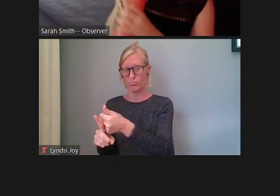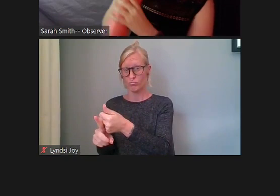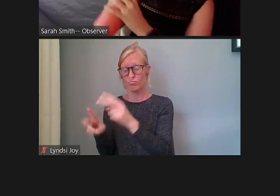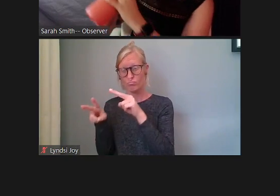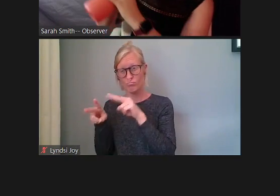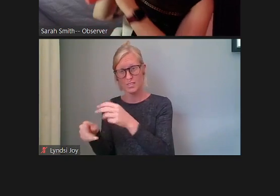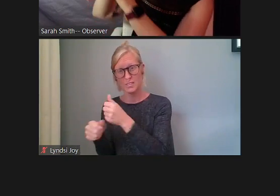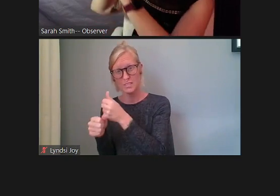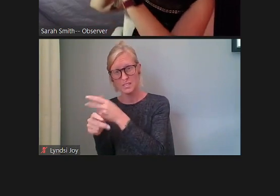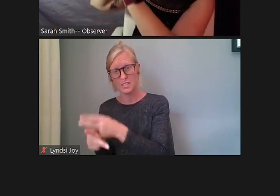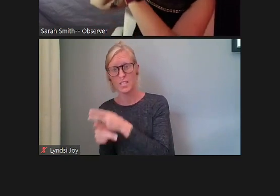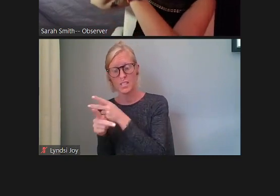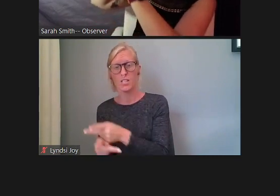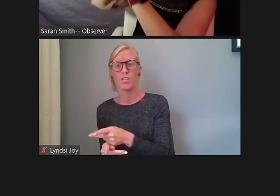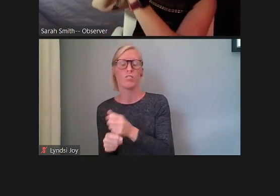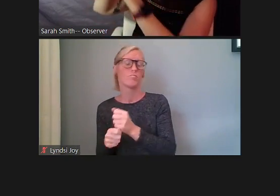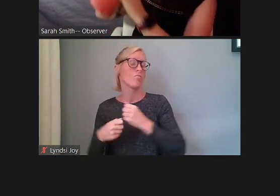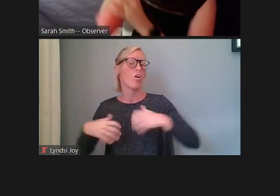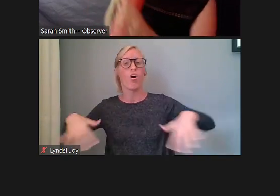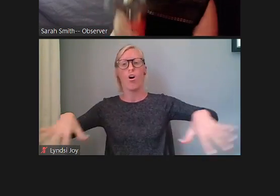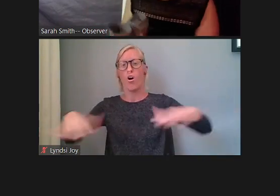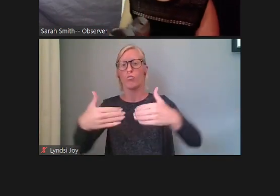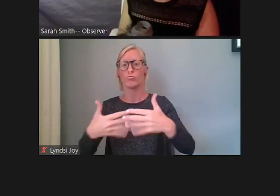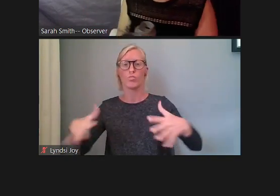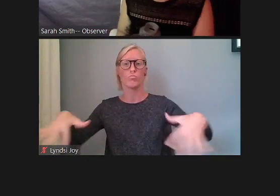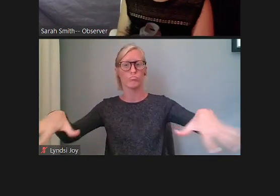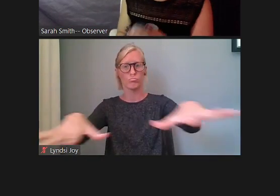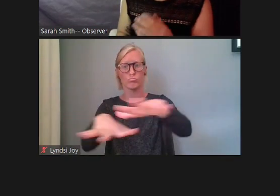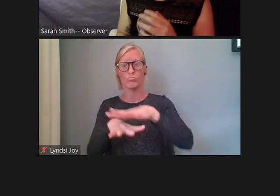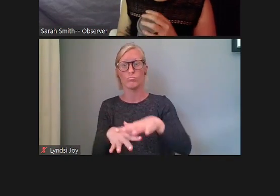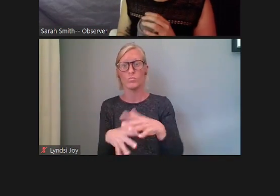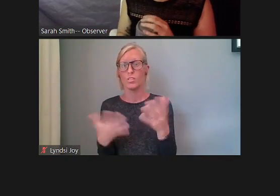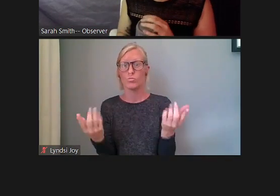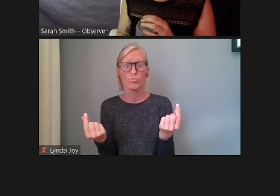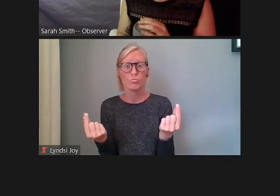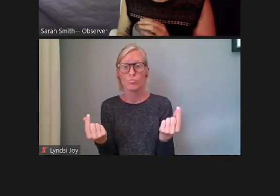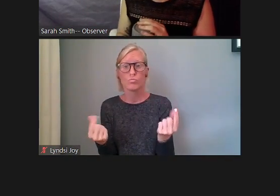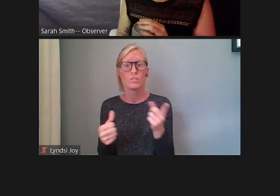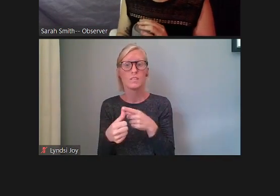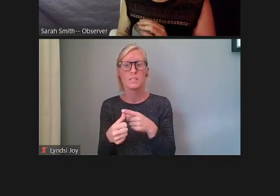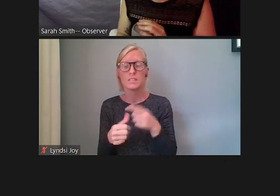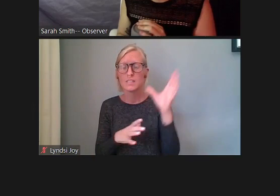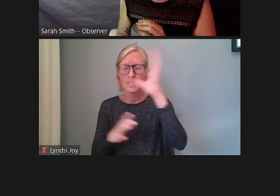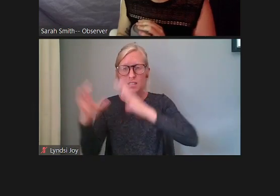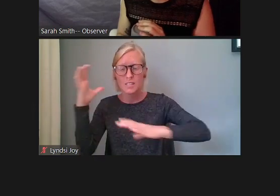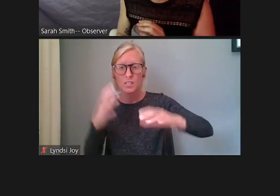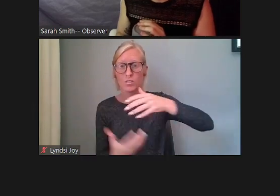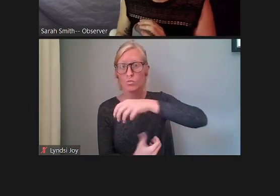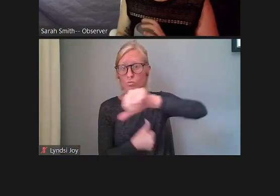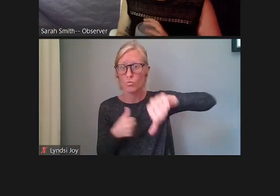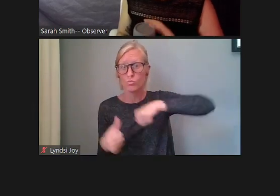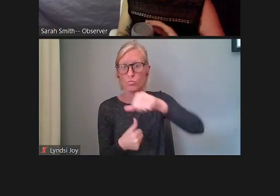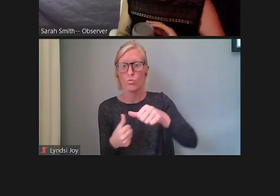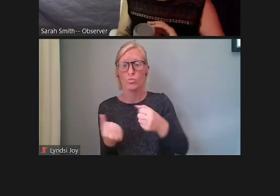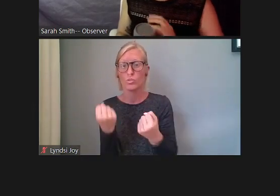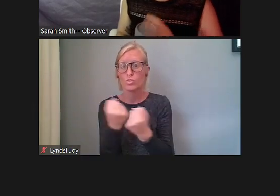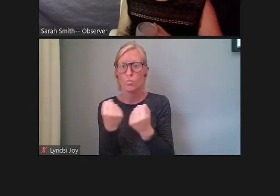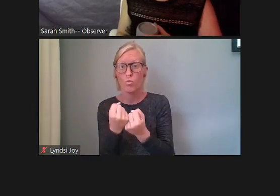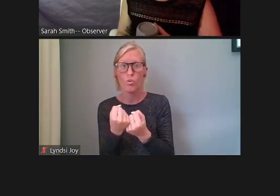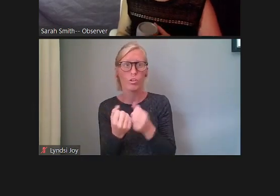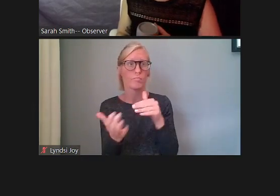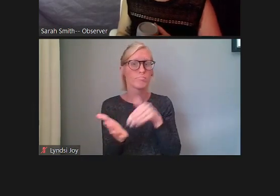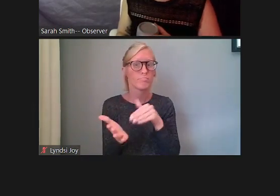your self-care strategies around seeking social support, looking after your health, your diet,